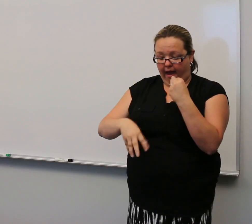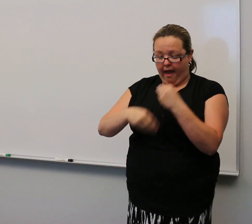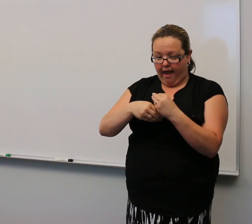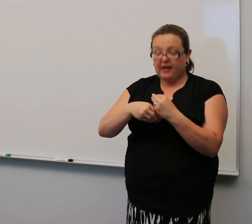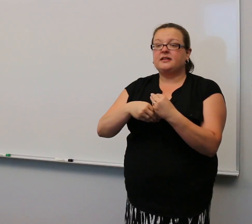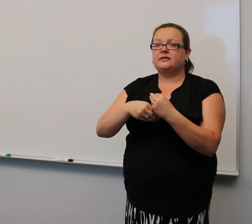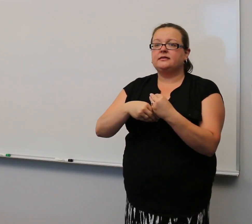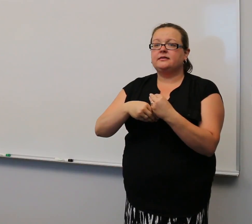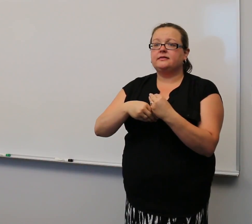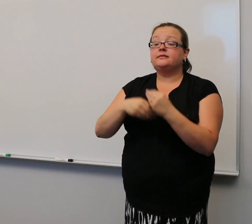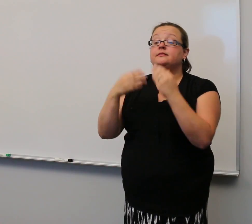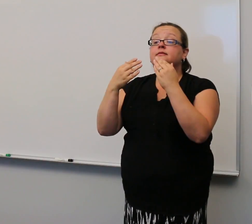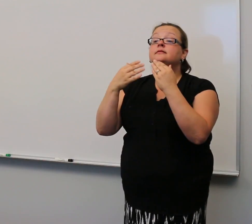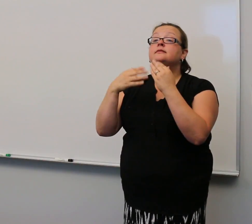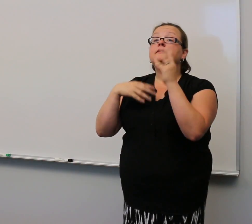being -3.